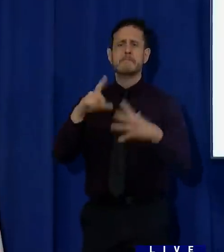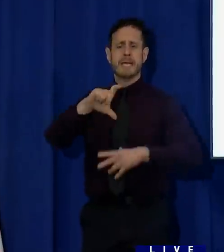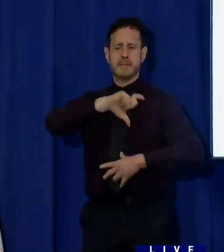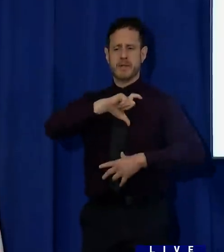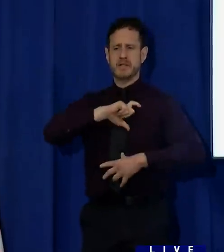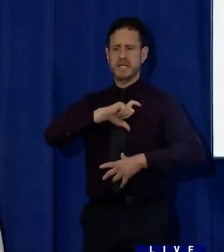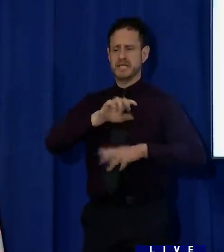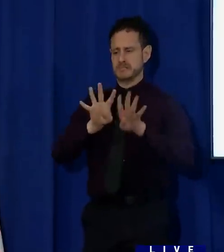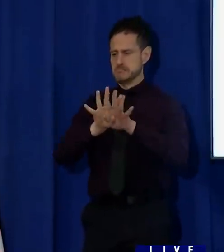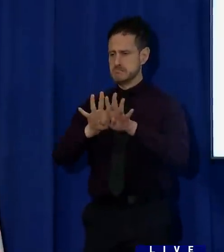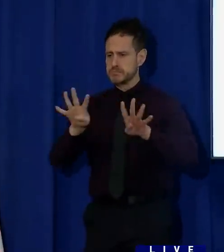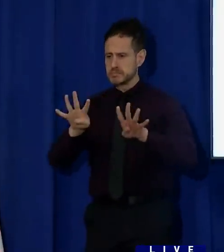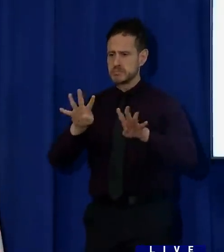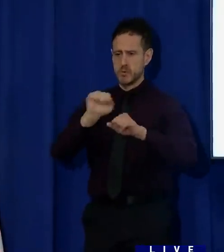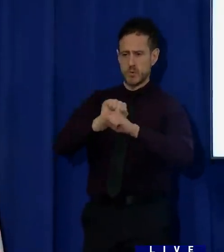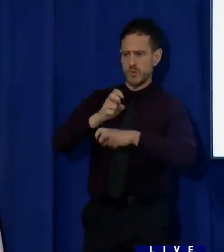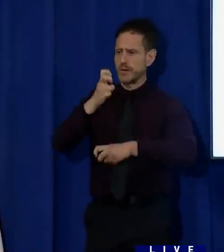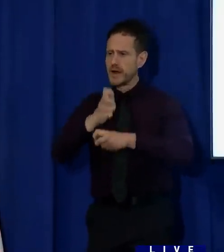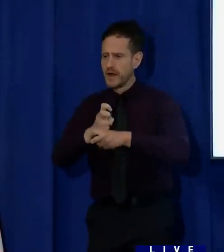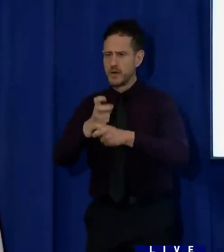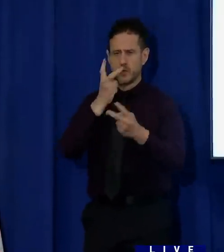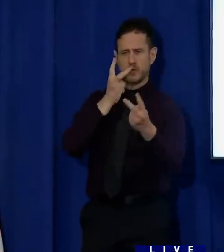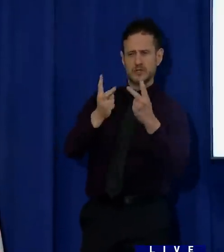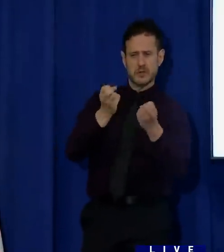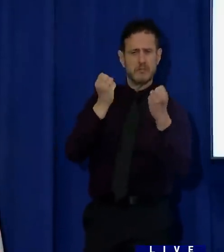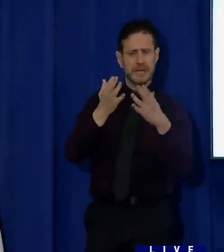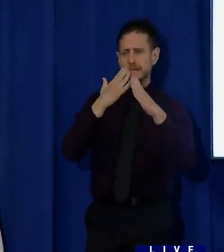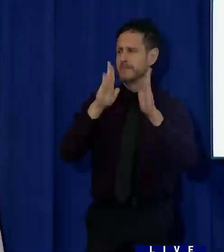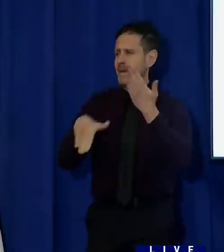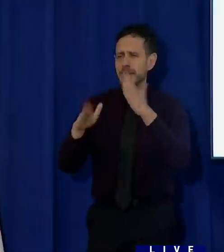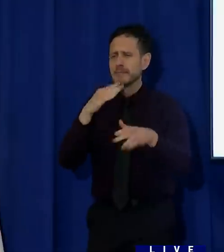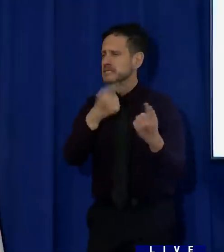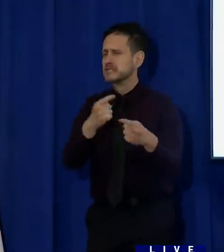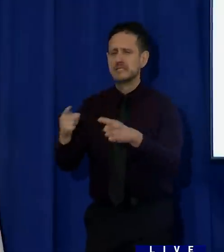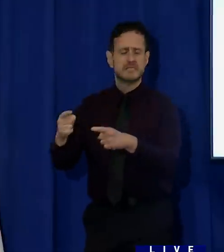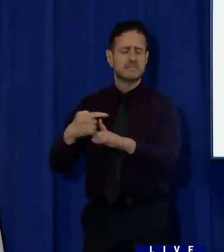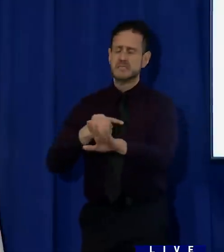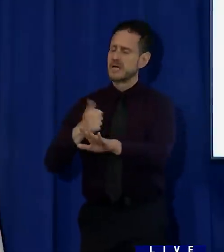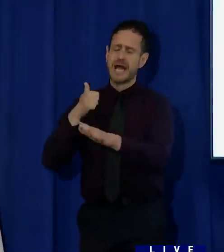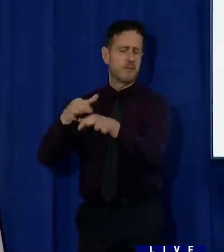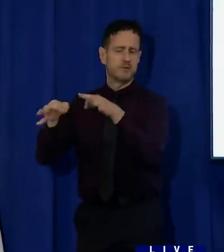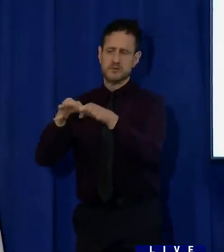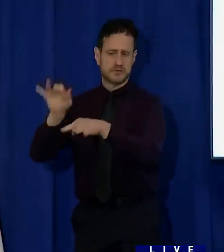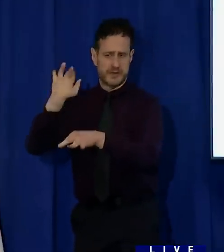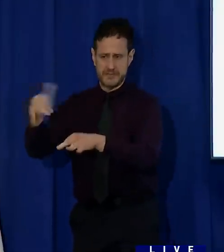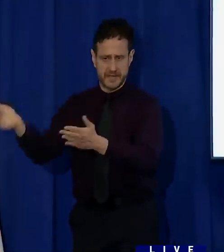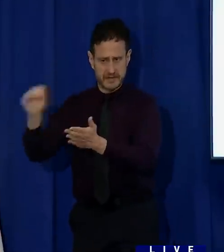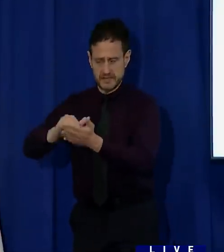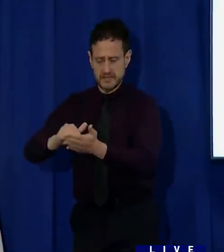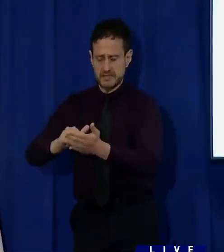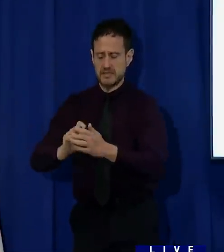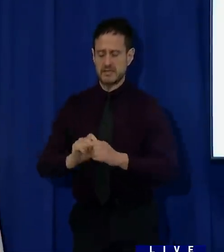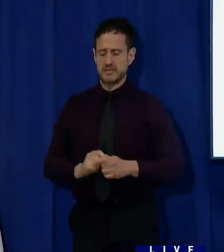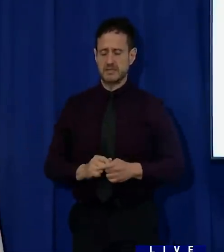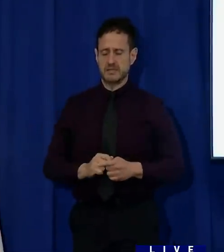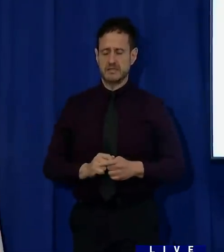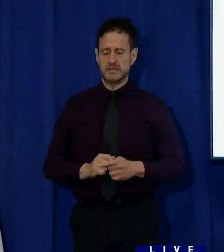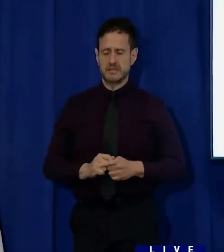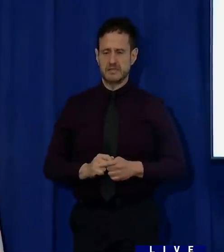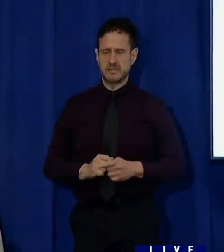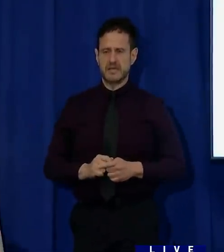officers, all the things that we saw. I'm not even going to go through that. And it seems like that